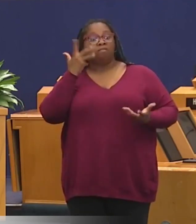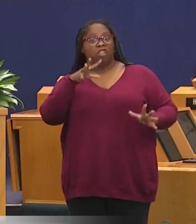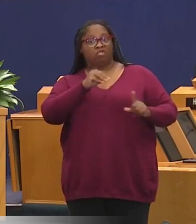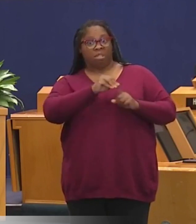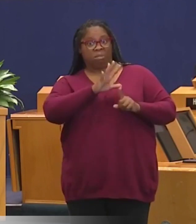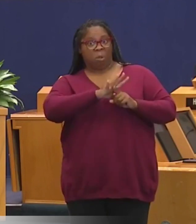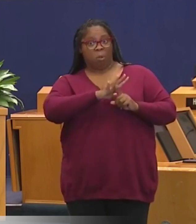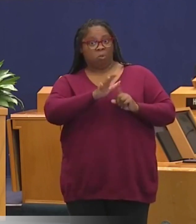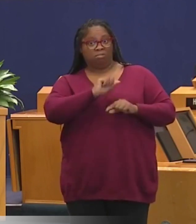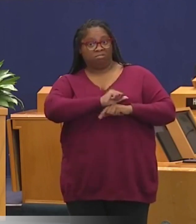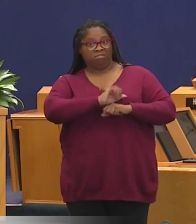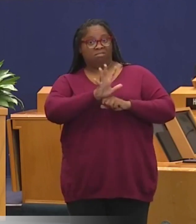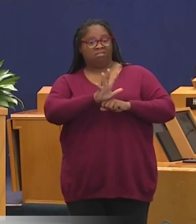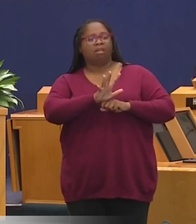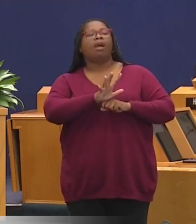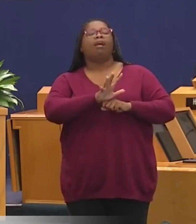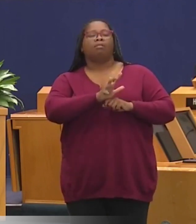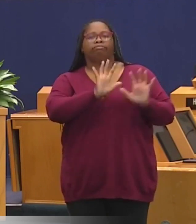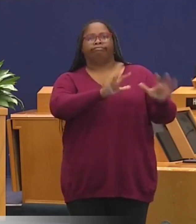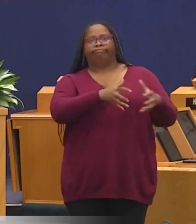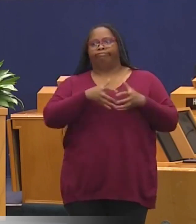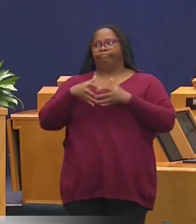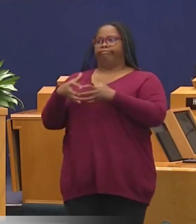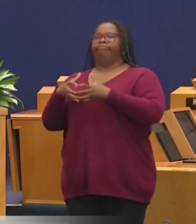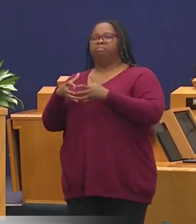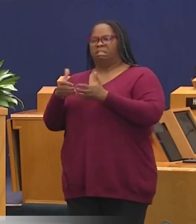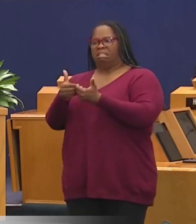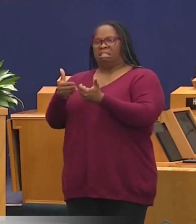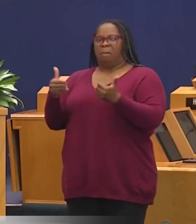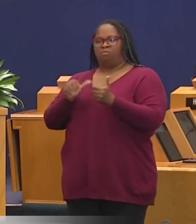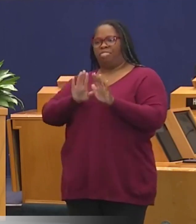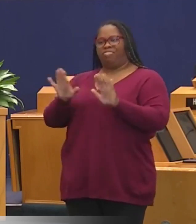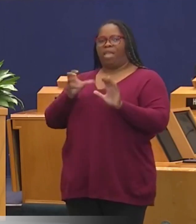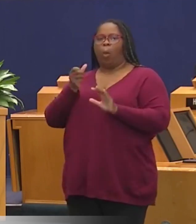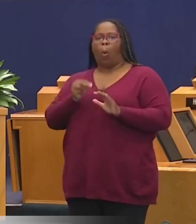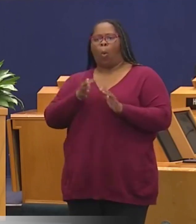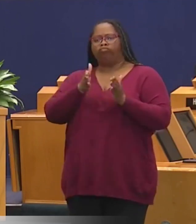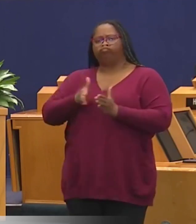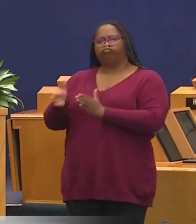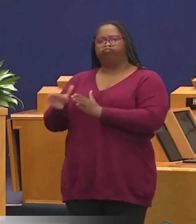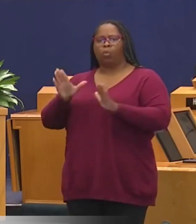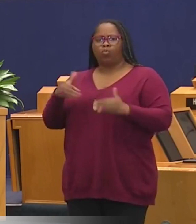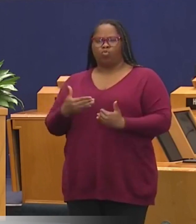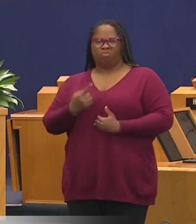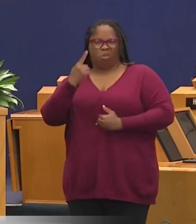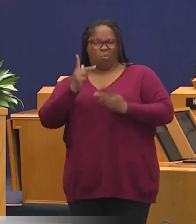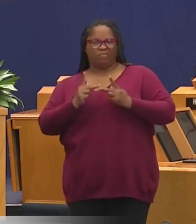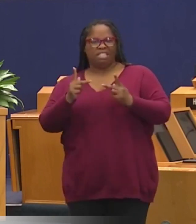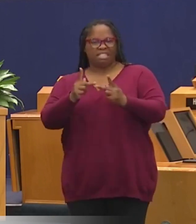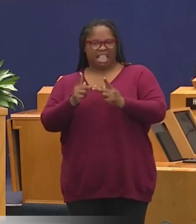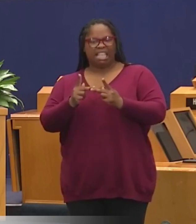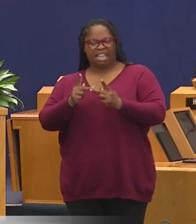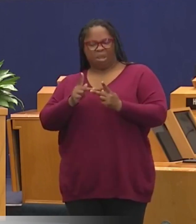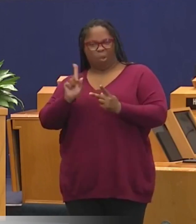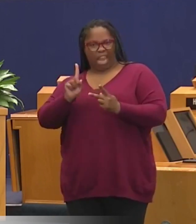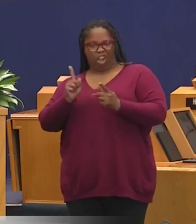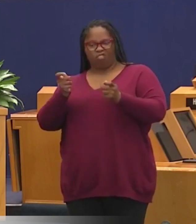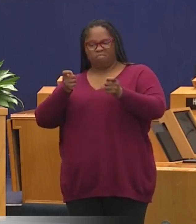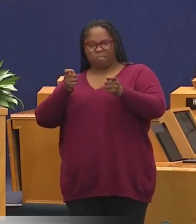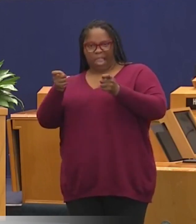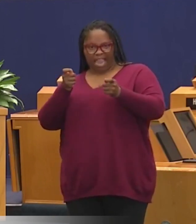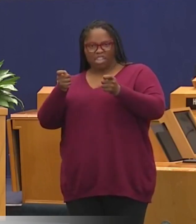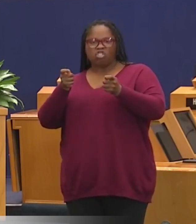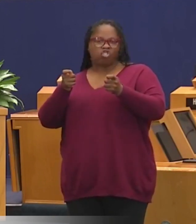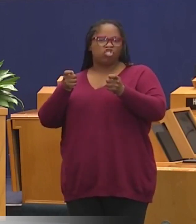shelters to their own individual rooms in one of our facilities that manages to